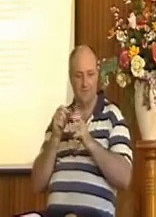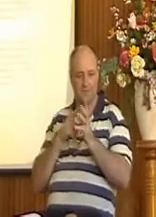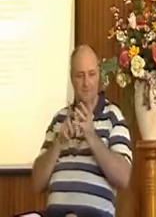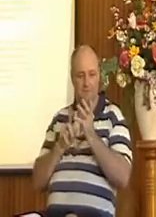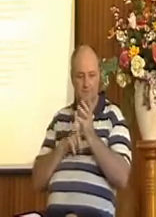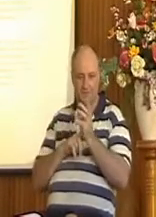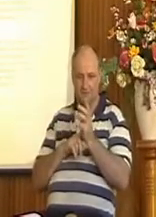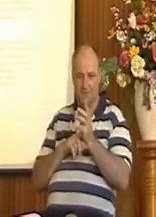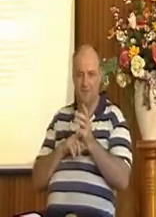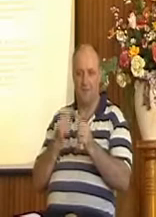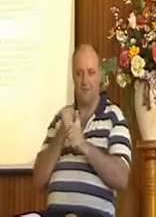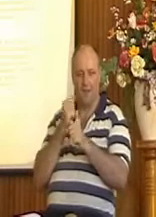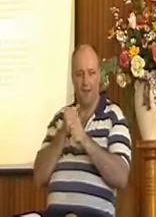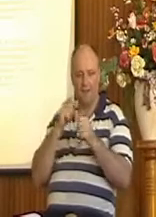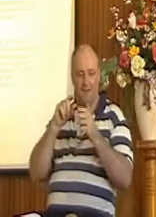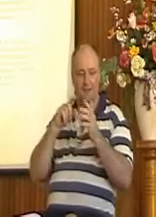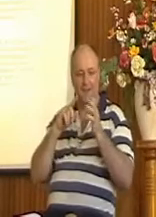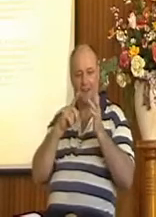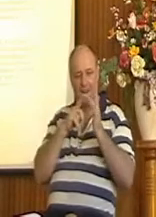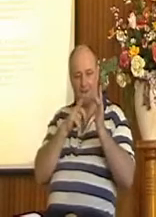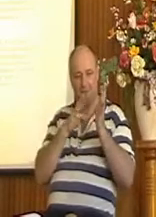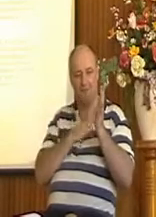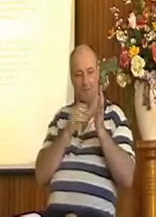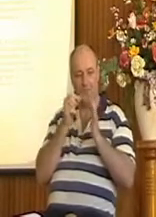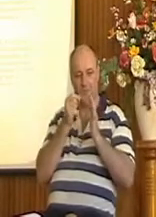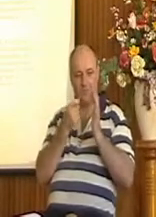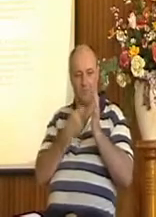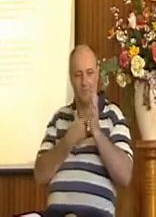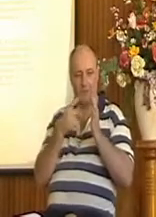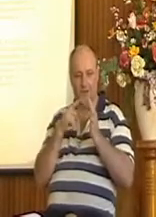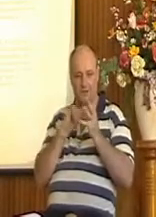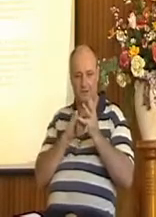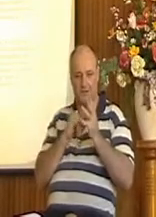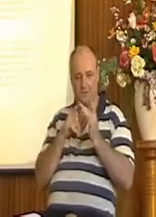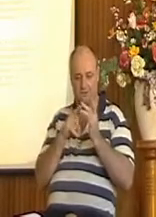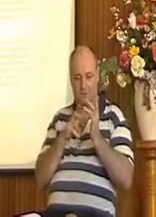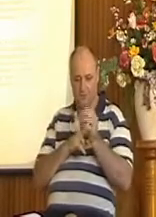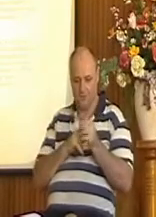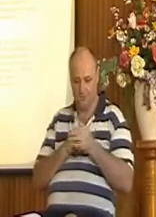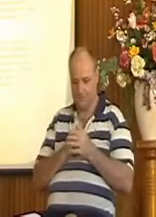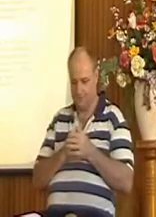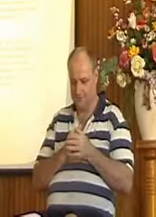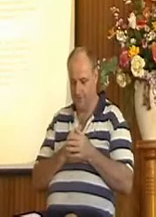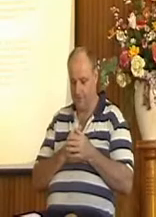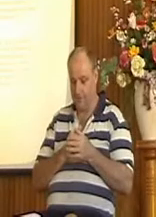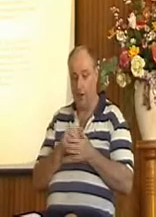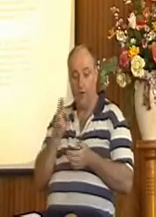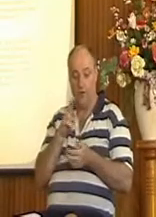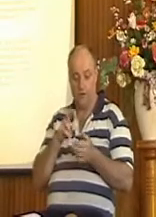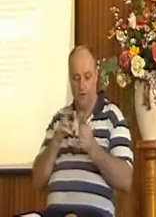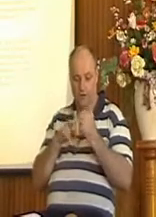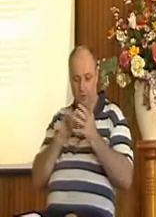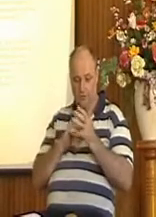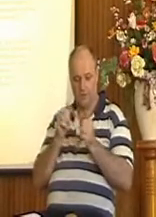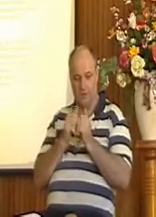yesterday, I think, about a man with a flat on Flinders Street opposite. office at the station complaining about